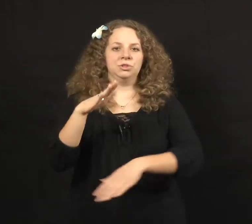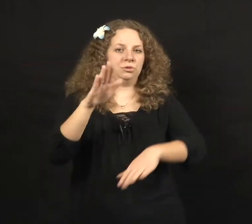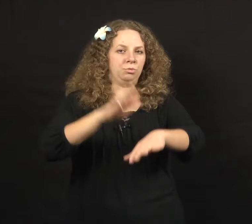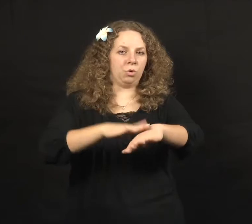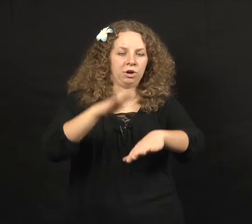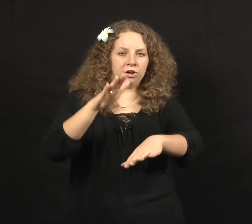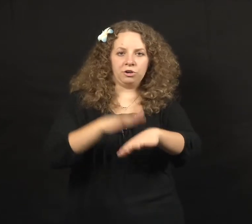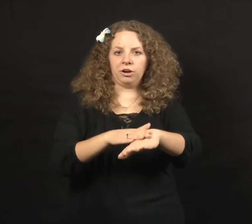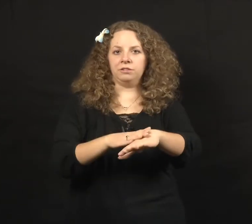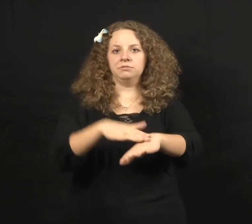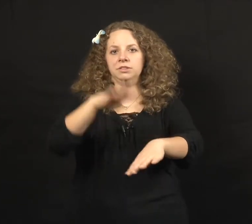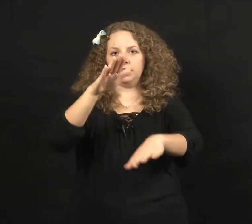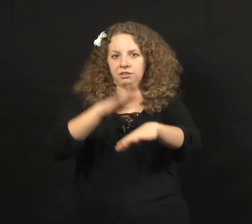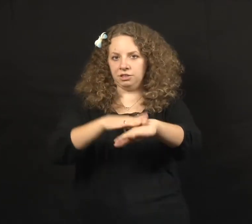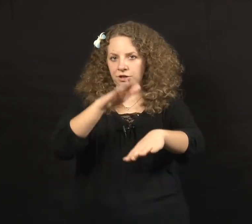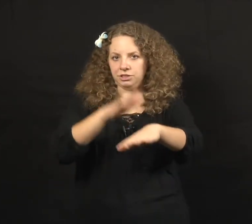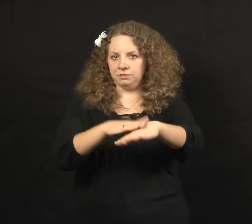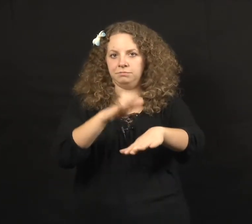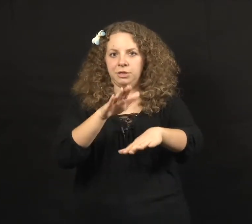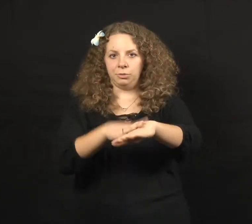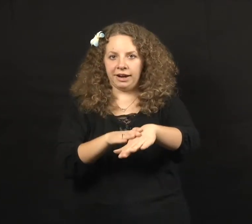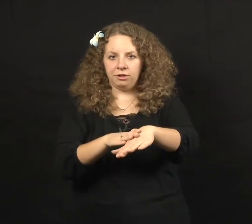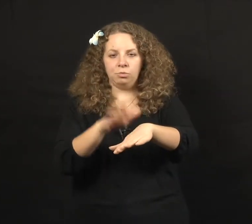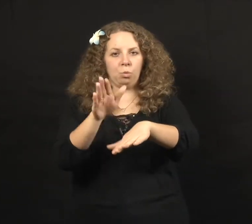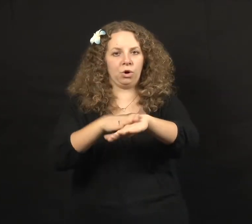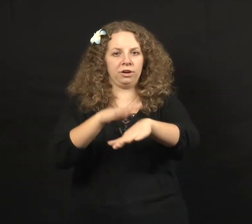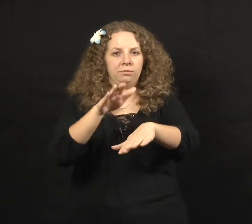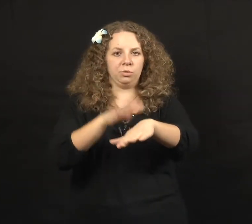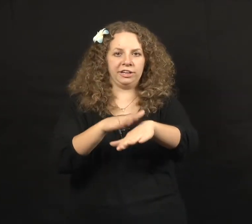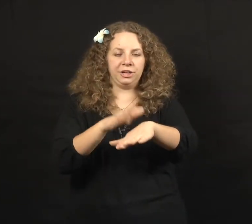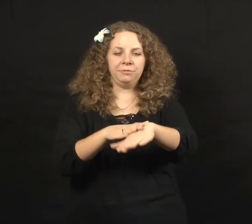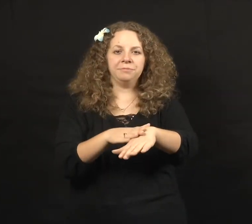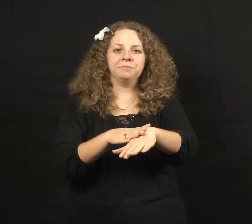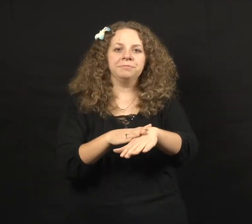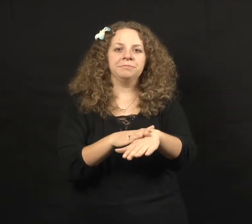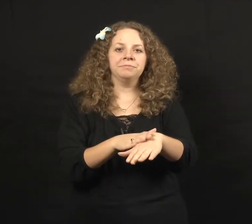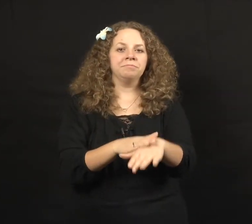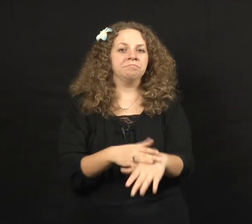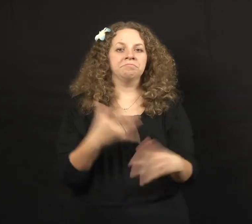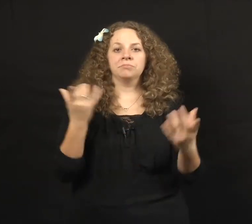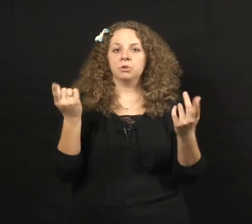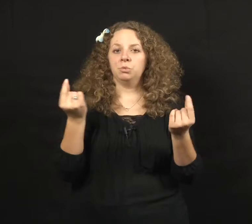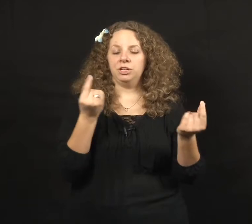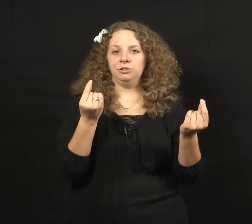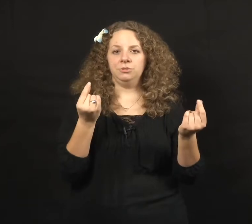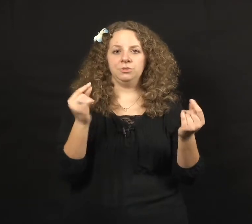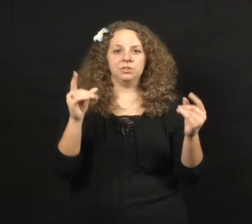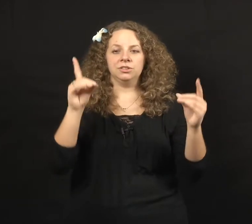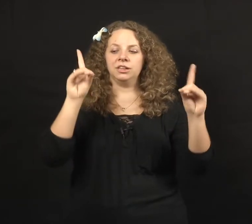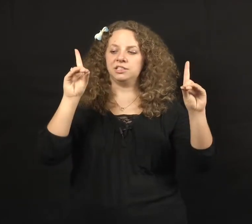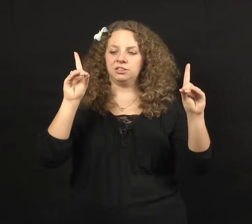To warn, or to let you know, to be aware, warn, I'm warning you. What do you do? So this is the